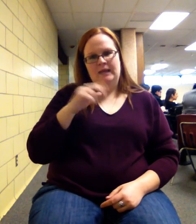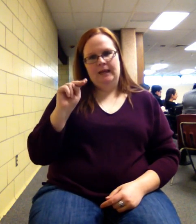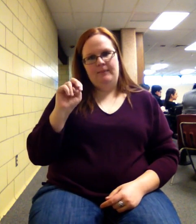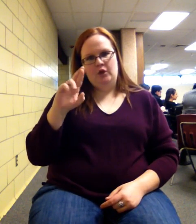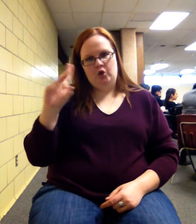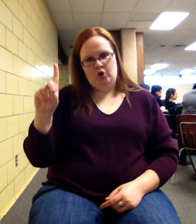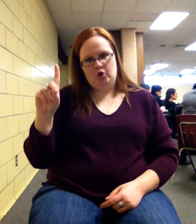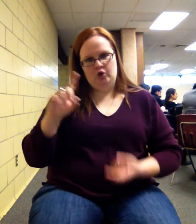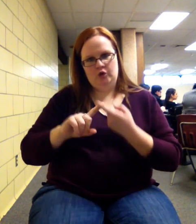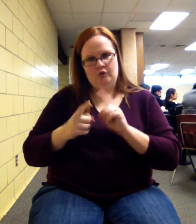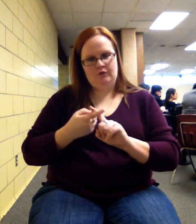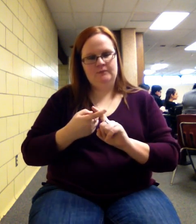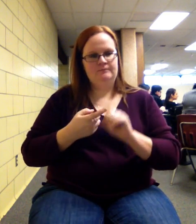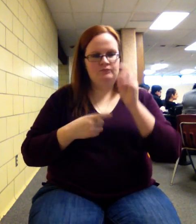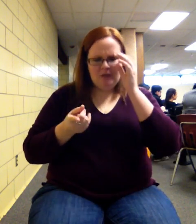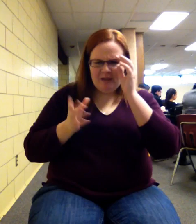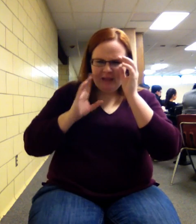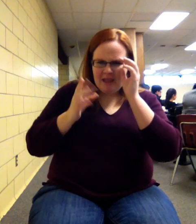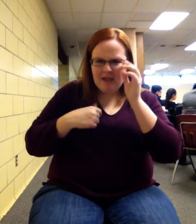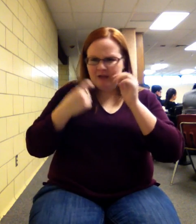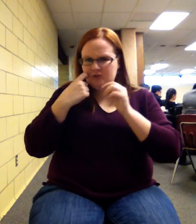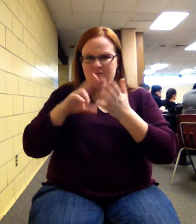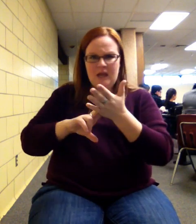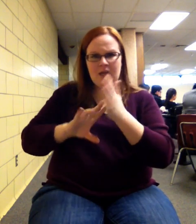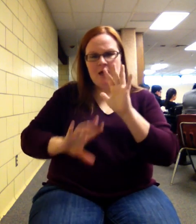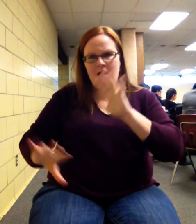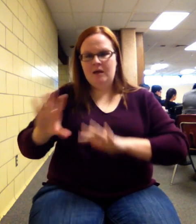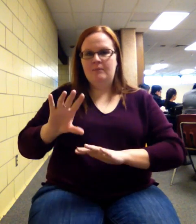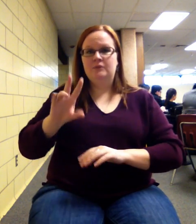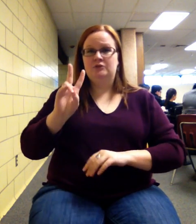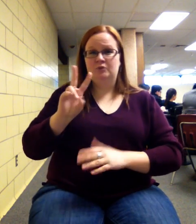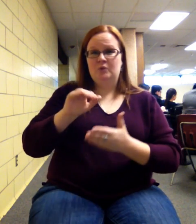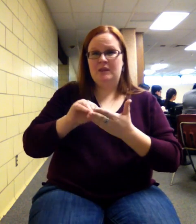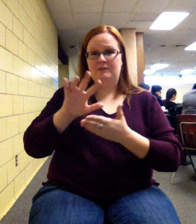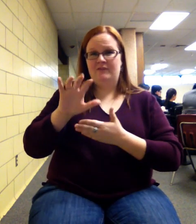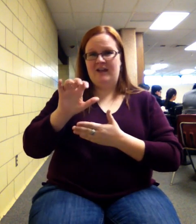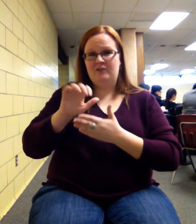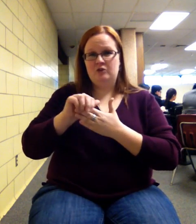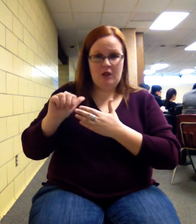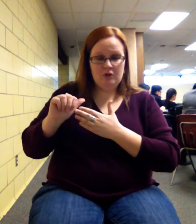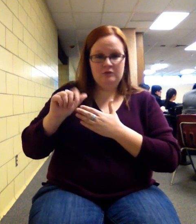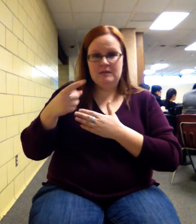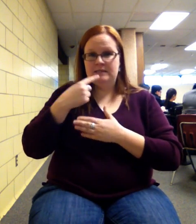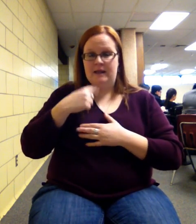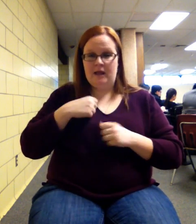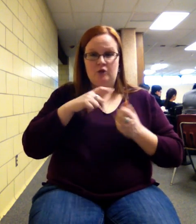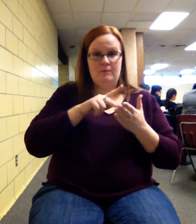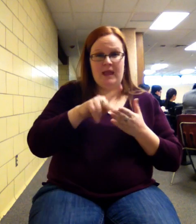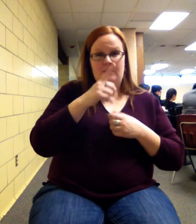comes to me with stuff like this. And she was like, hey, I just signed up and it's $2,500 and they told me I could pay it over a year and I only have to